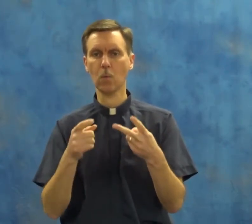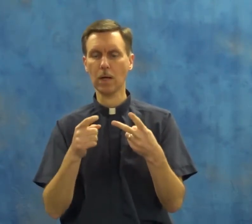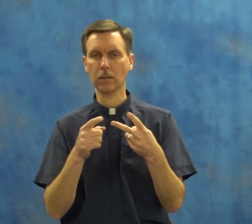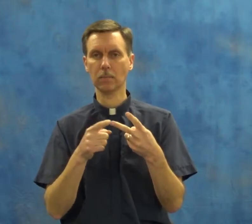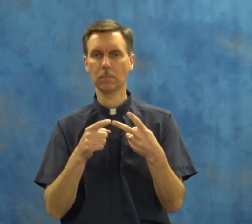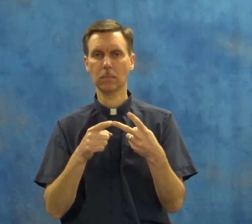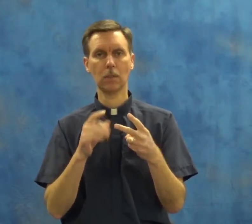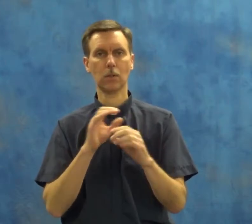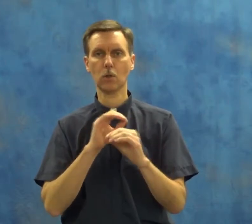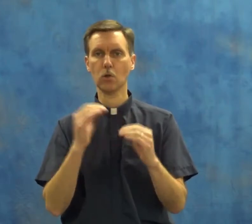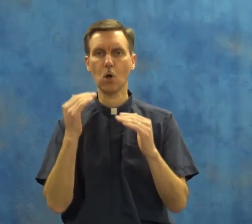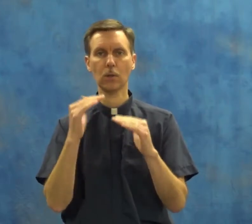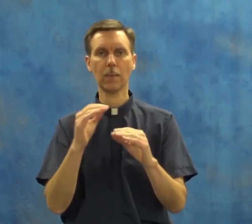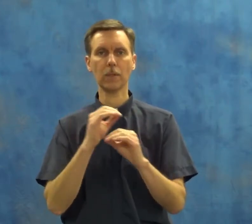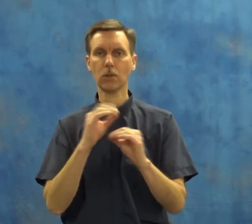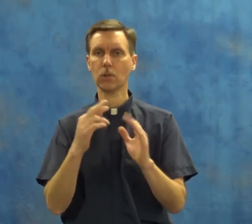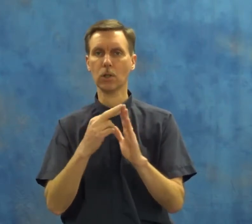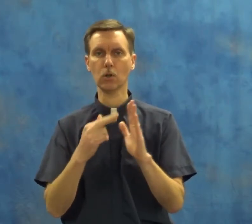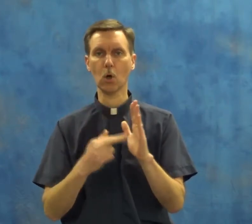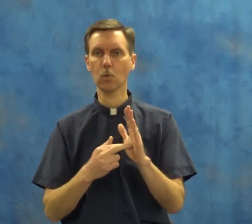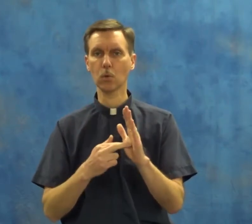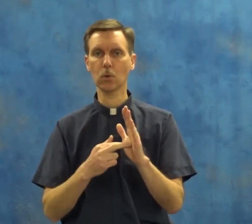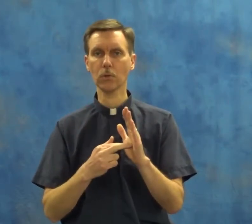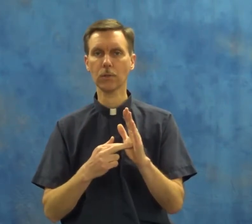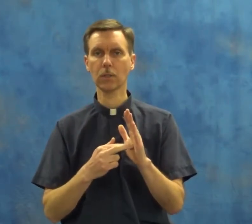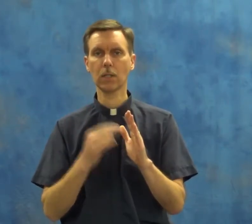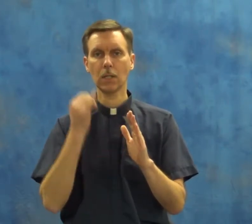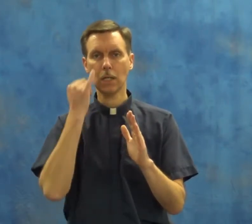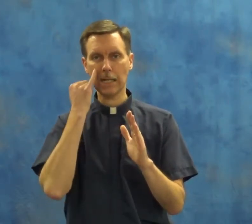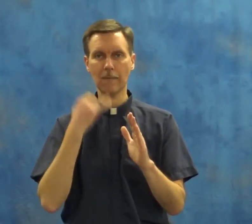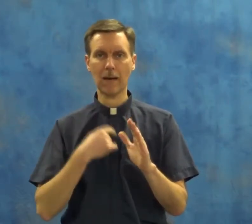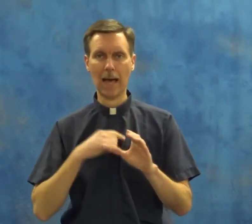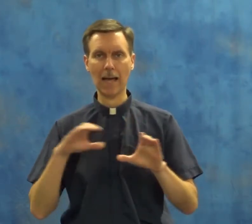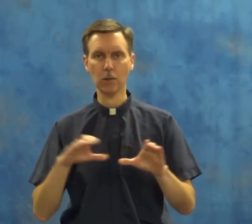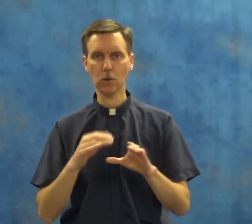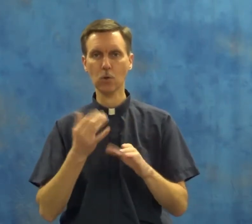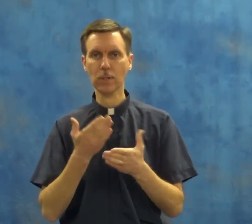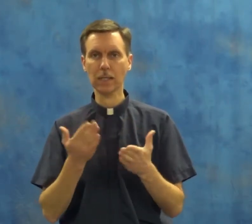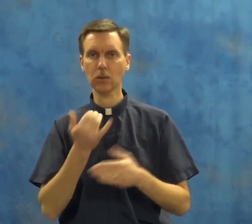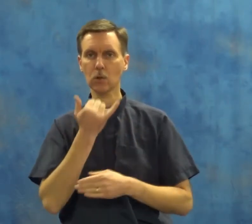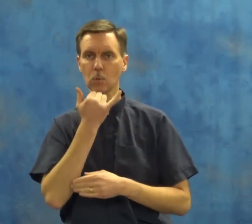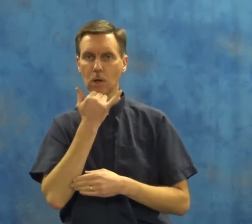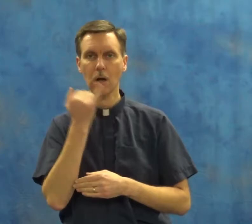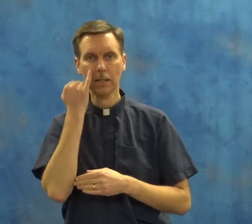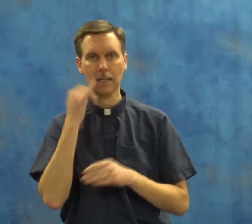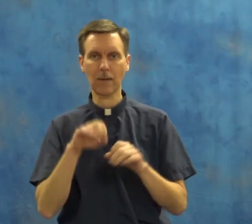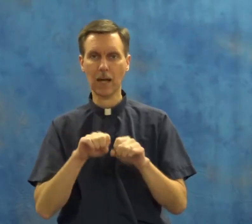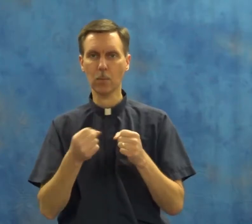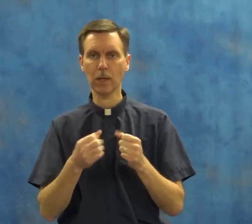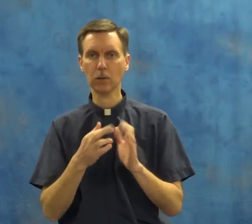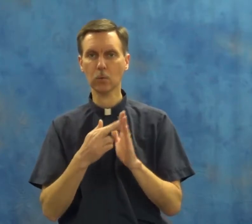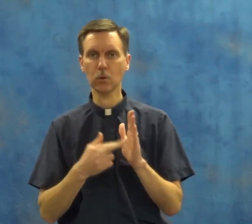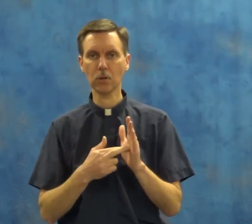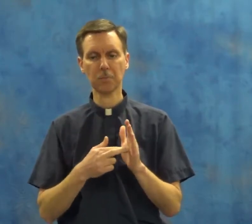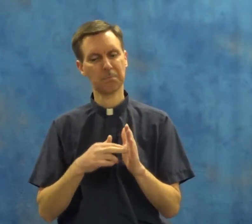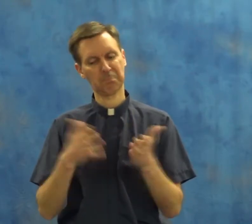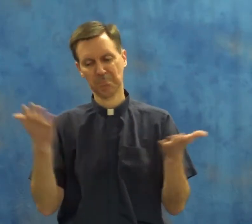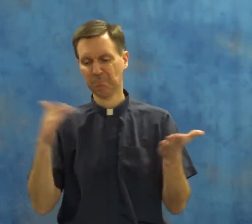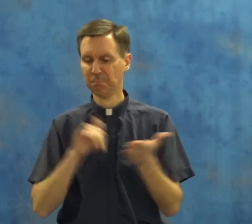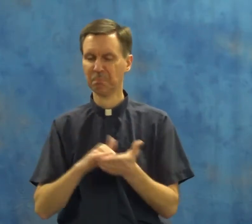want. There are no limits, there are no rules. If I do things wrong, if I break the rules,